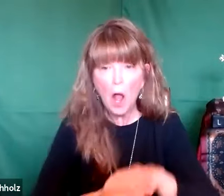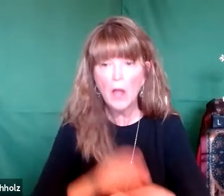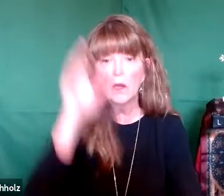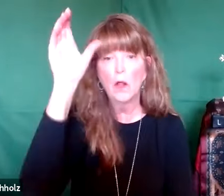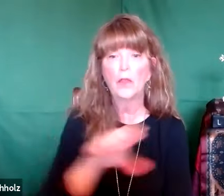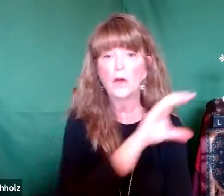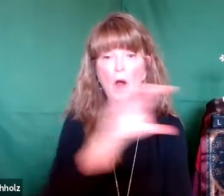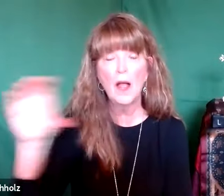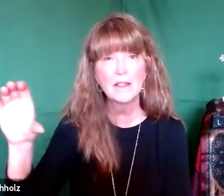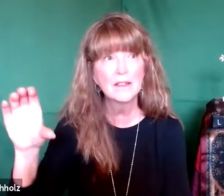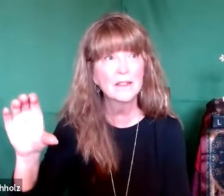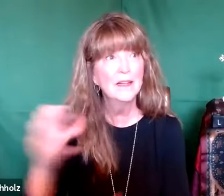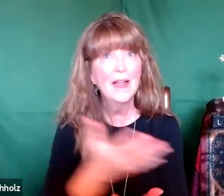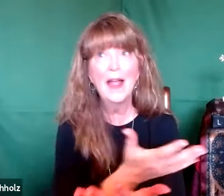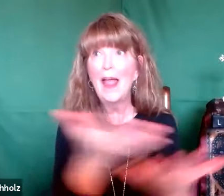God crucified on the cross.